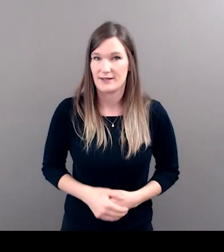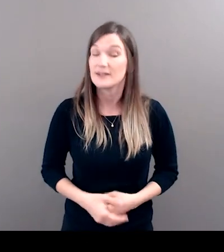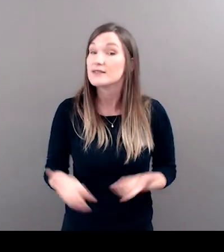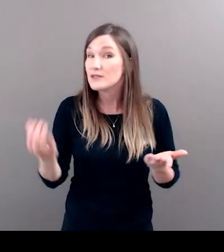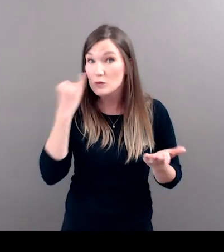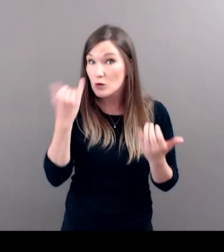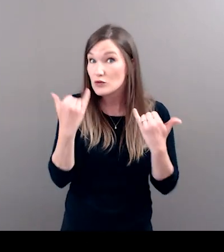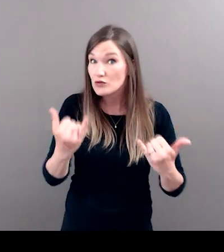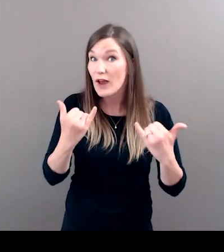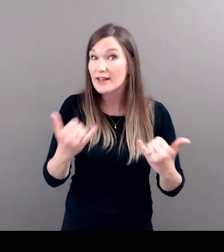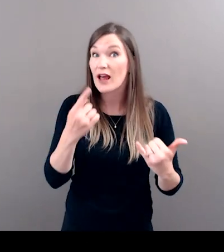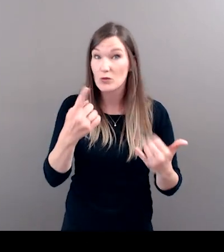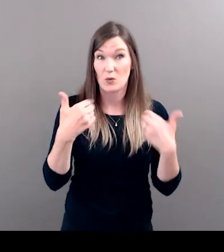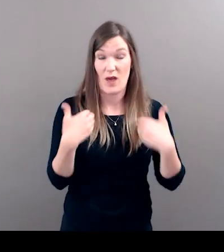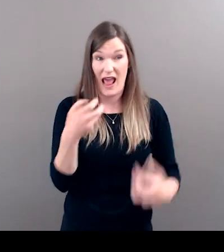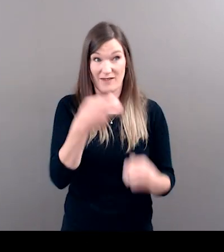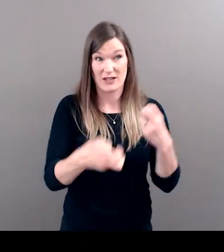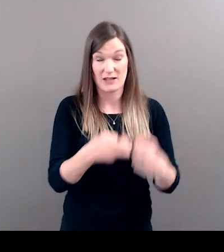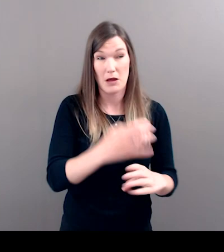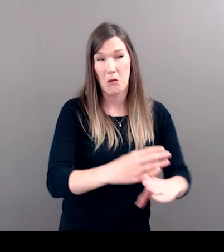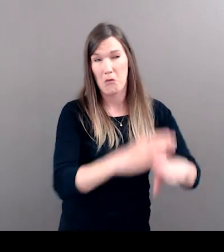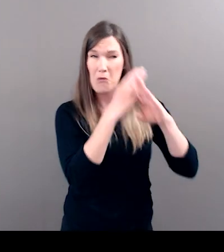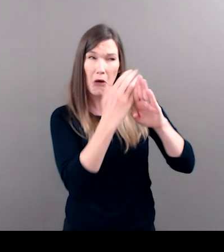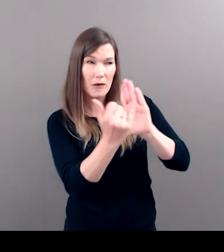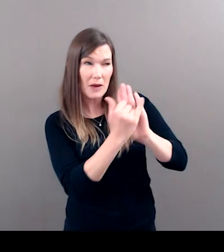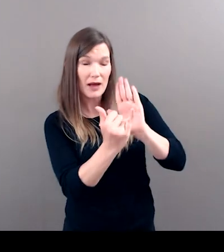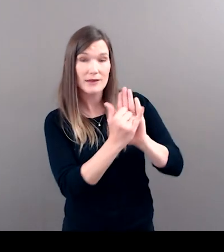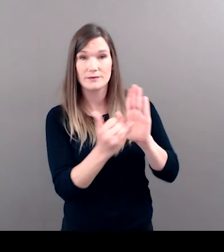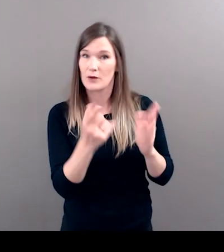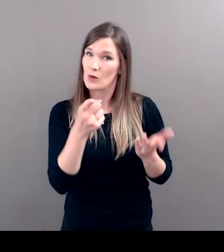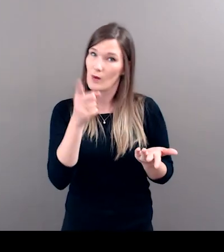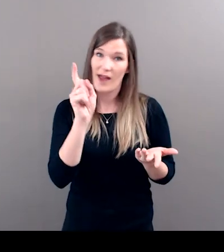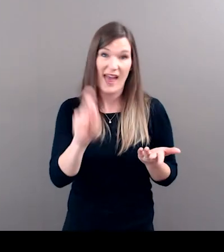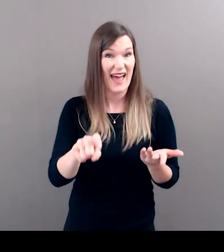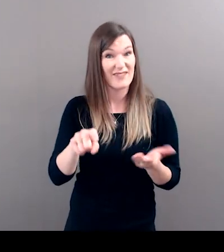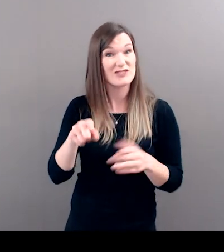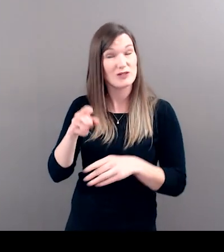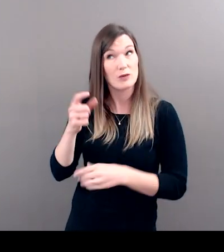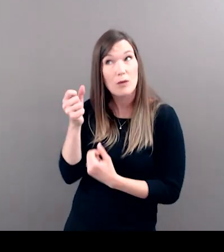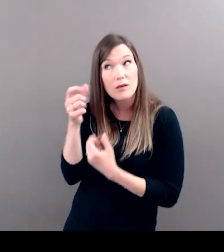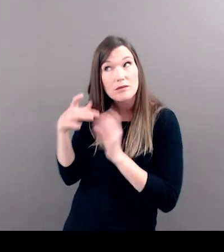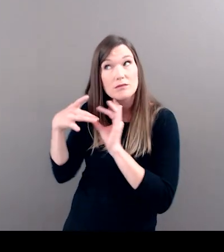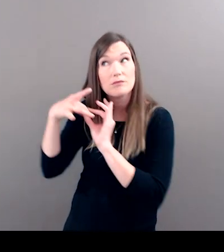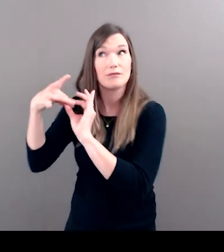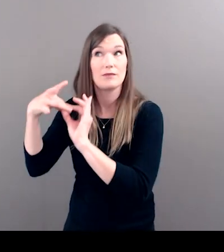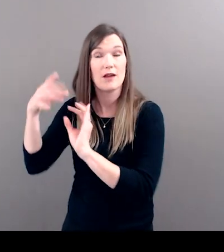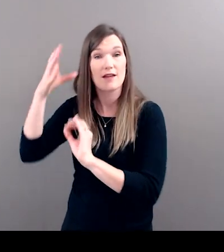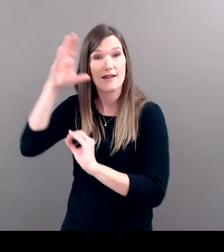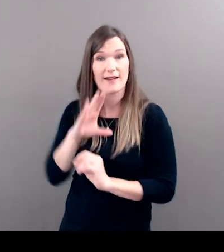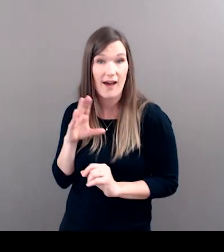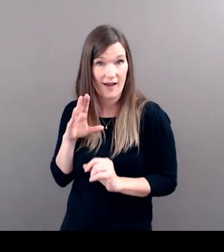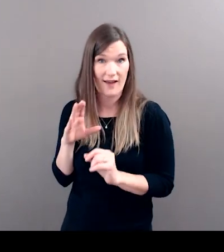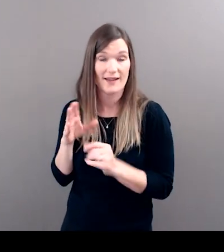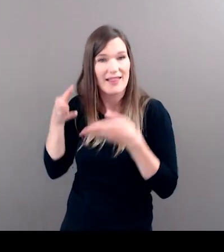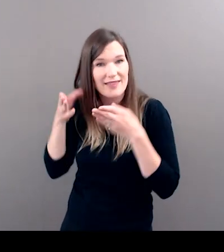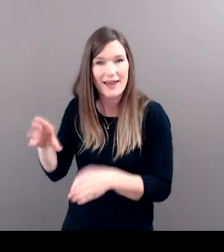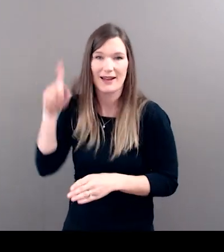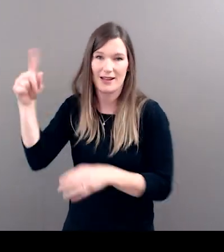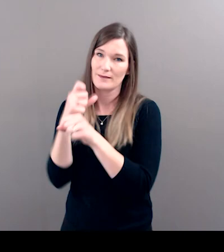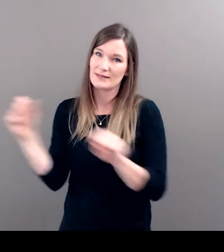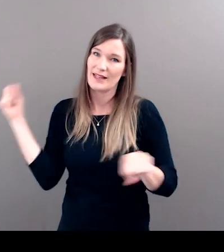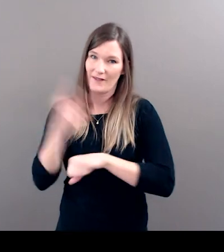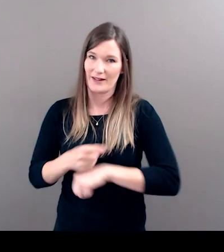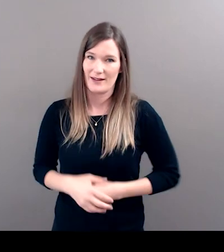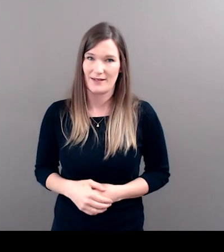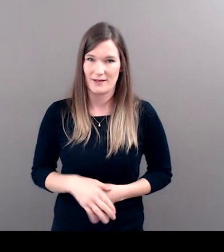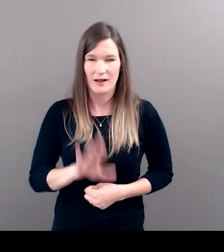be God's friend, you have to promote God's agenda and be obedient to God no matter what you feel. And understand there's always going to be people opposing you,